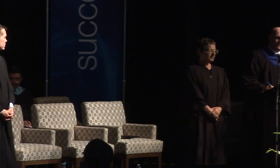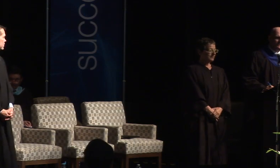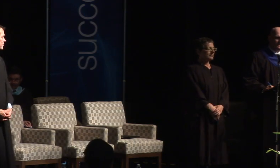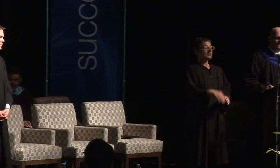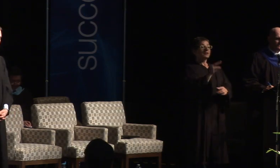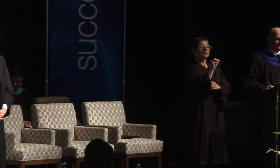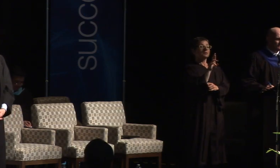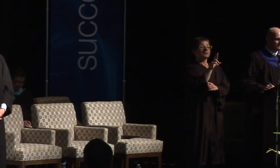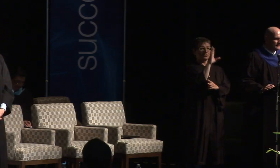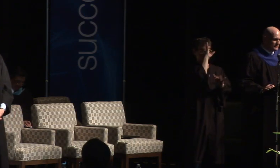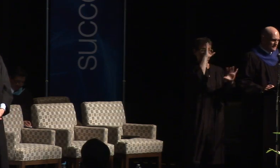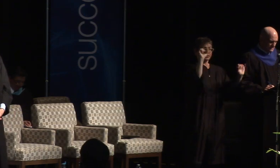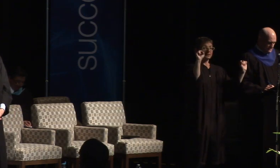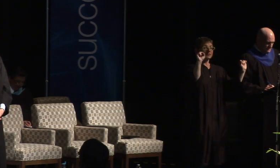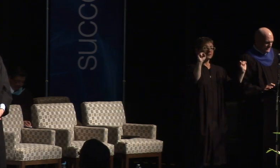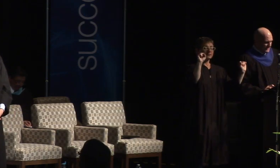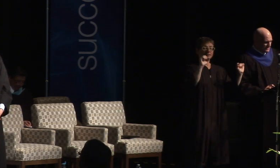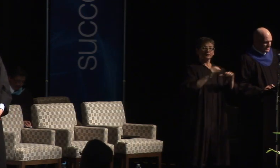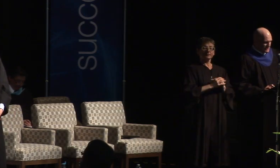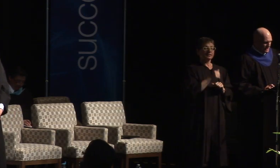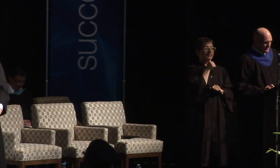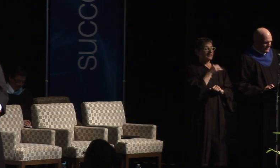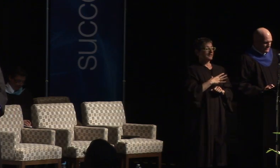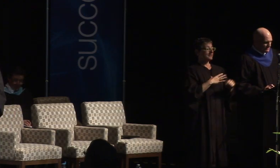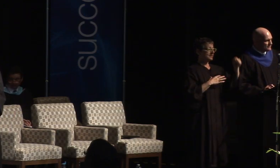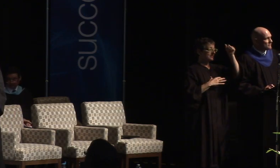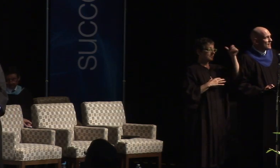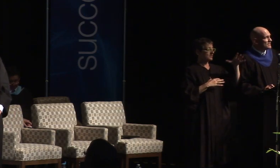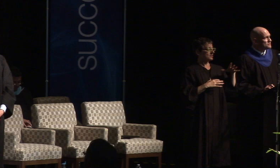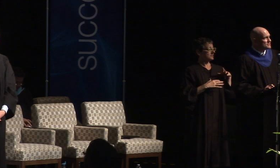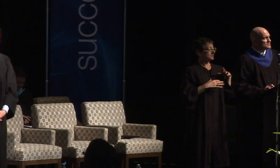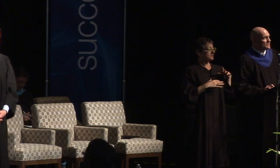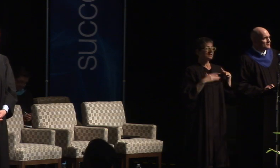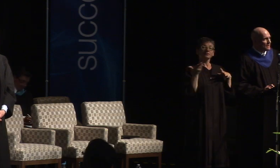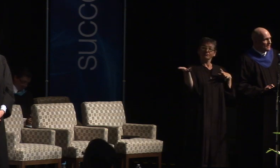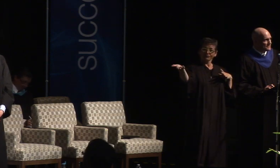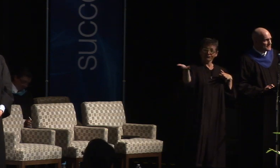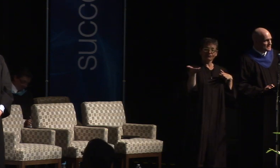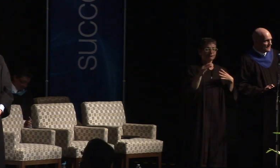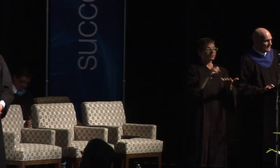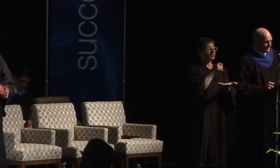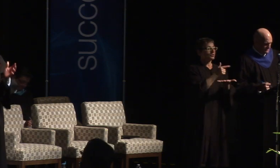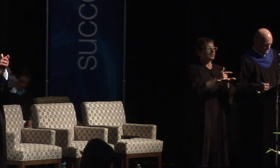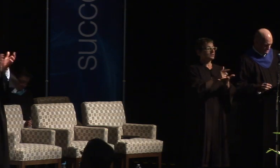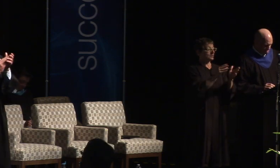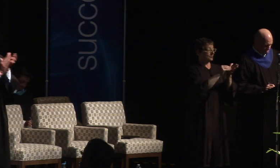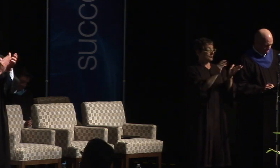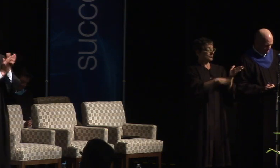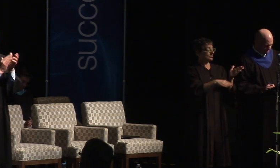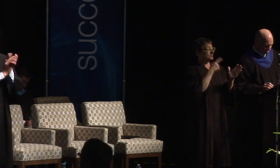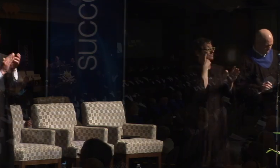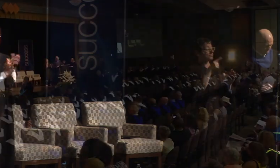Mr. President, ladies and gentlemen, the graduates in graphic design.